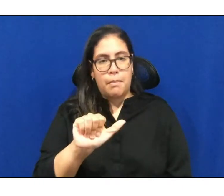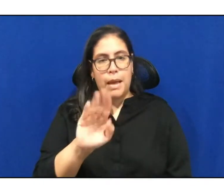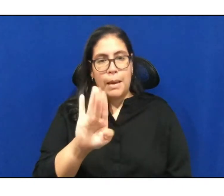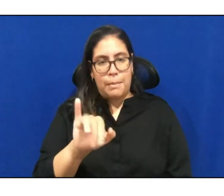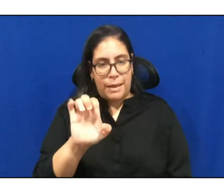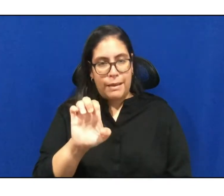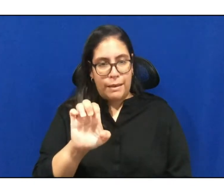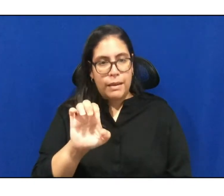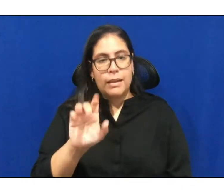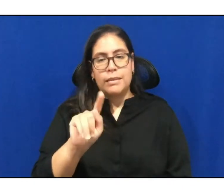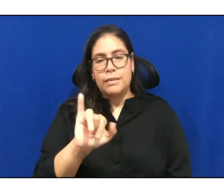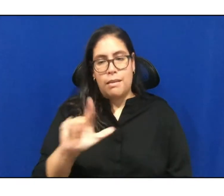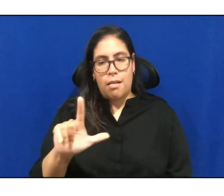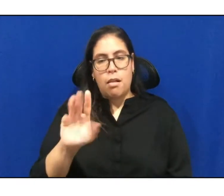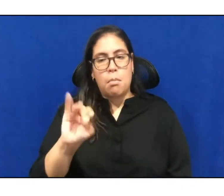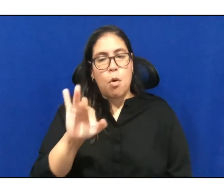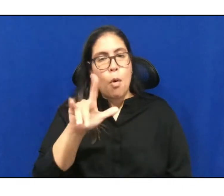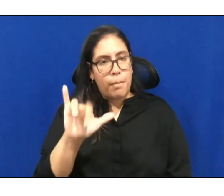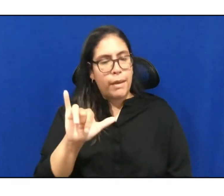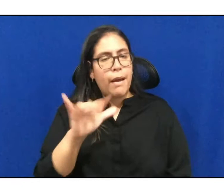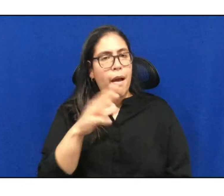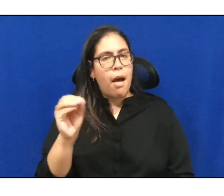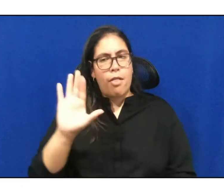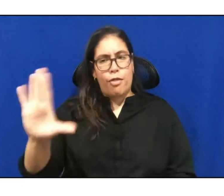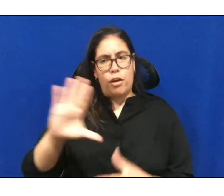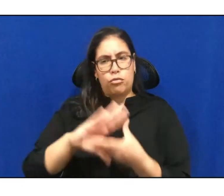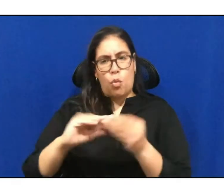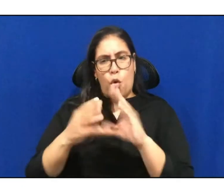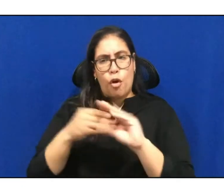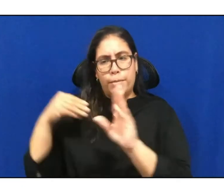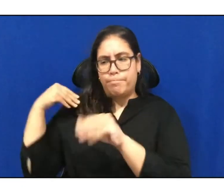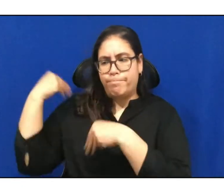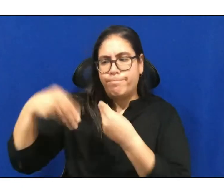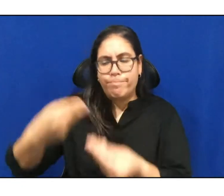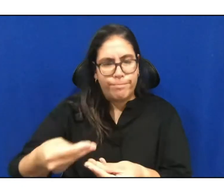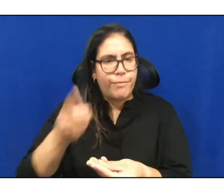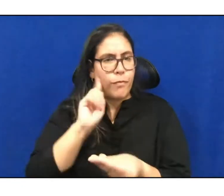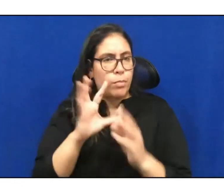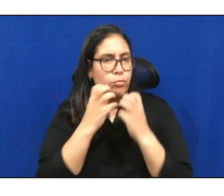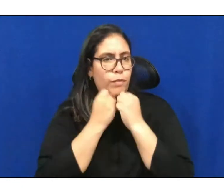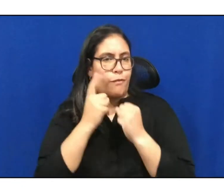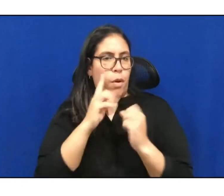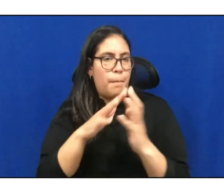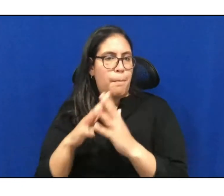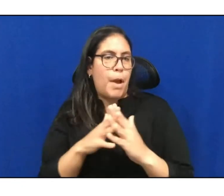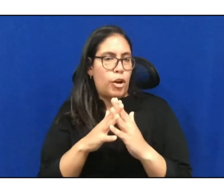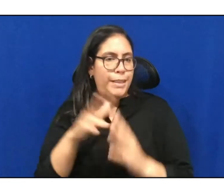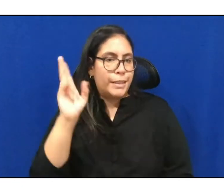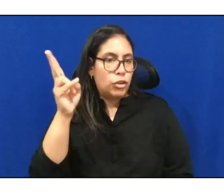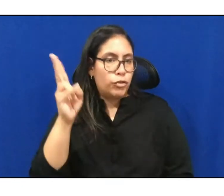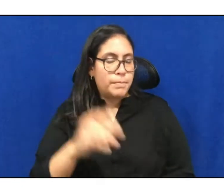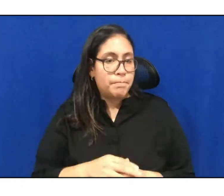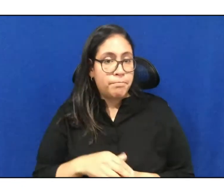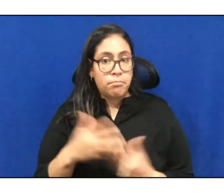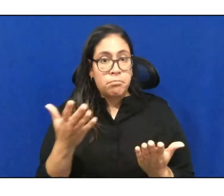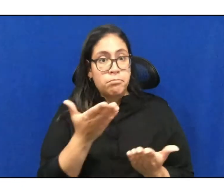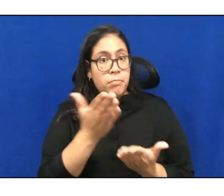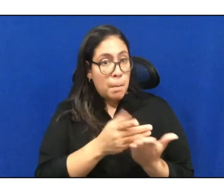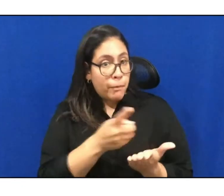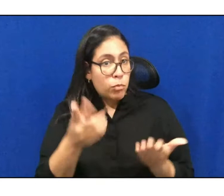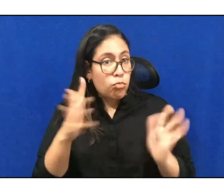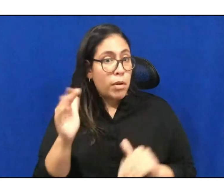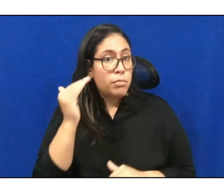future generations of Americans. As many of you know, but it's a story that needs to be told again, it was the summer